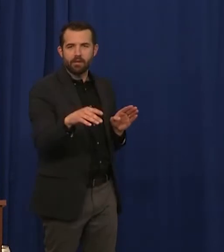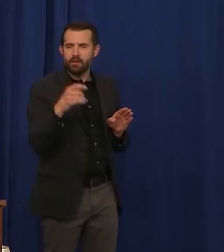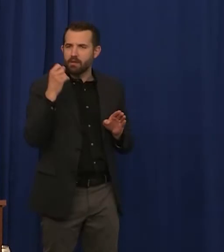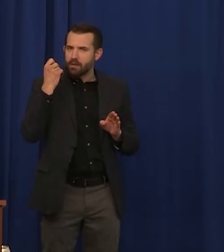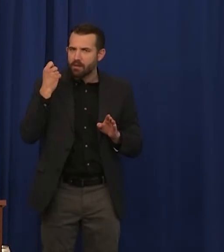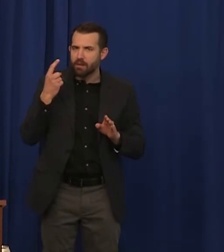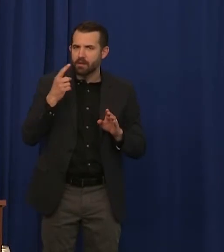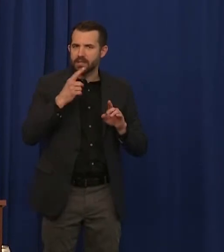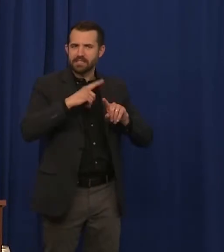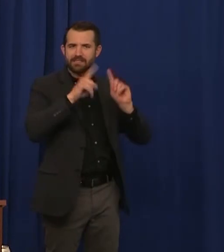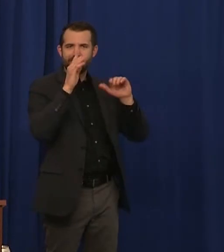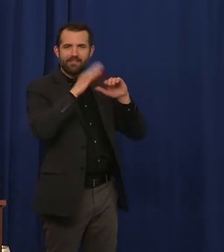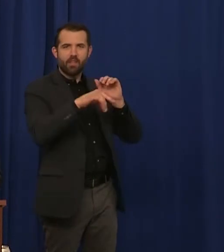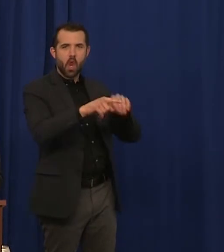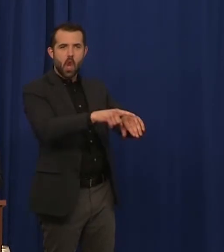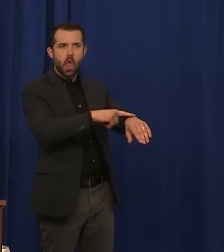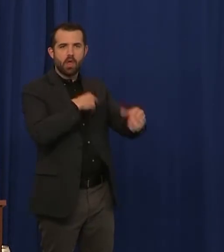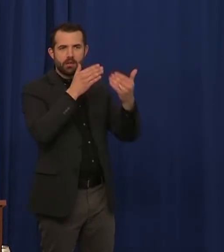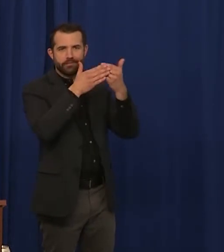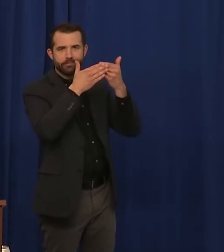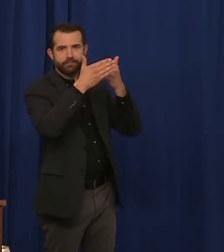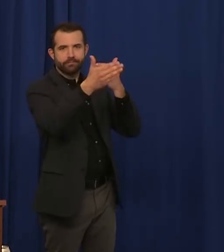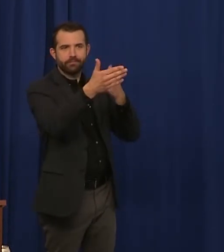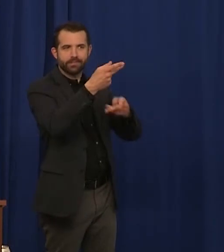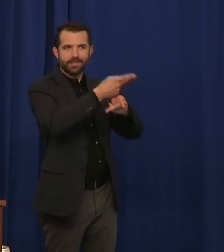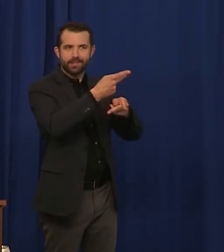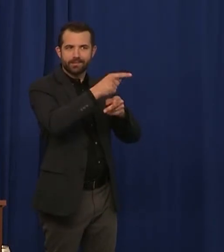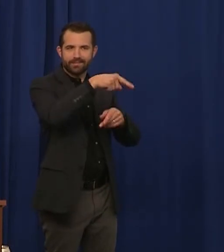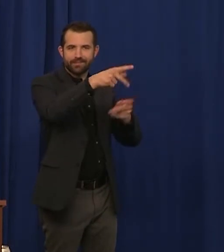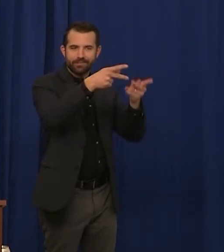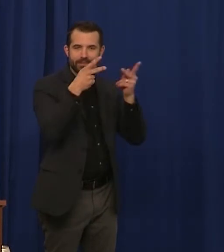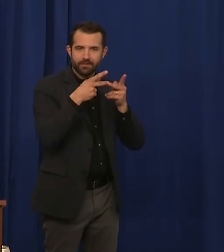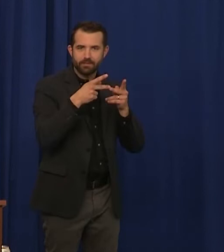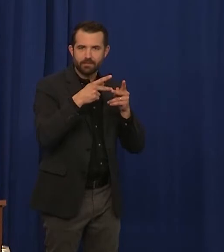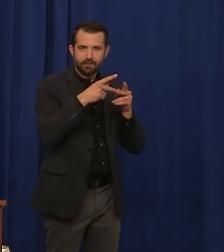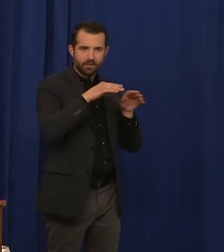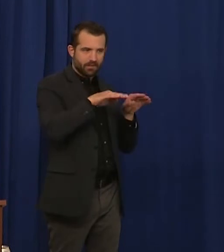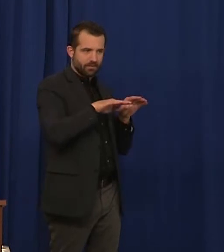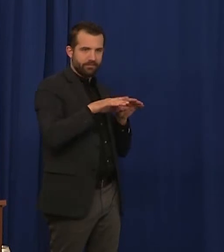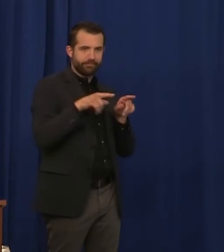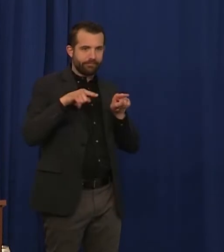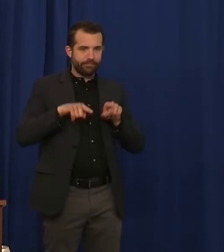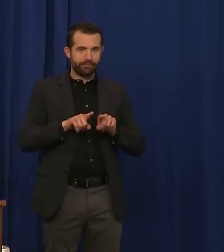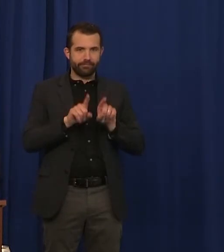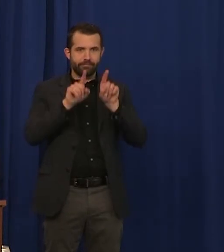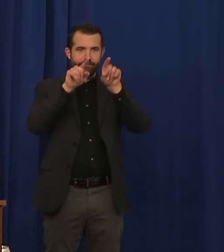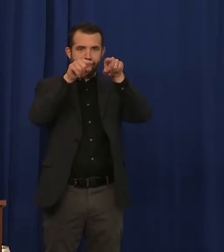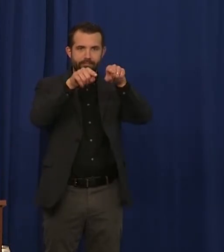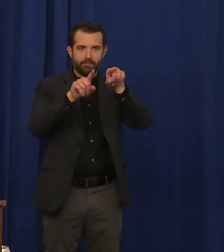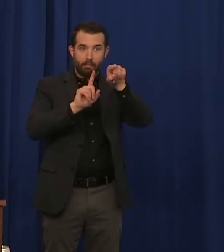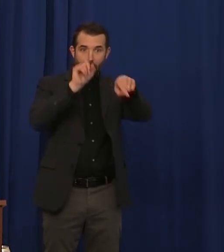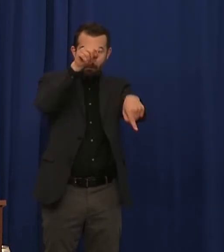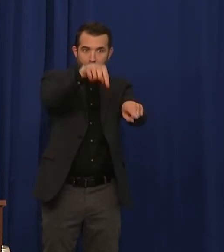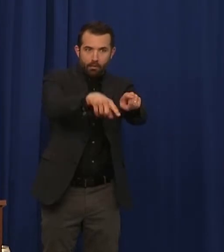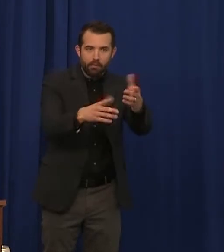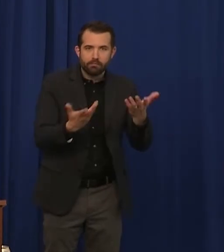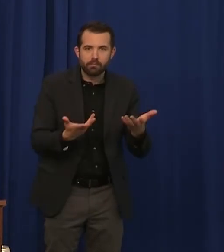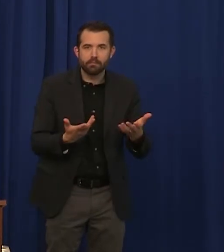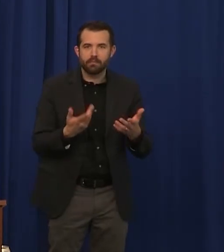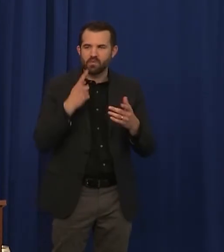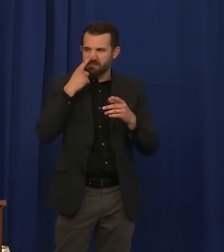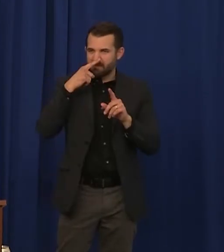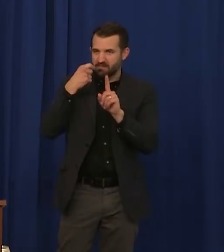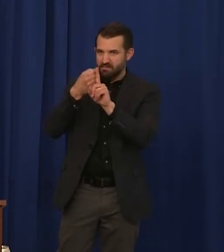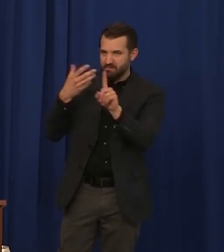settings. And my second question is, could you give us an update on the total infections for healthcare workers? Sure. Thanks. Let me start, Michael,